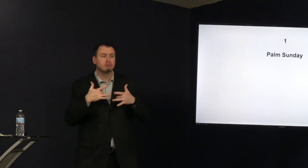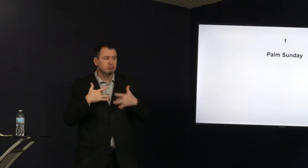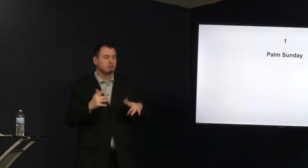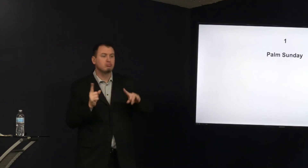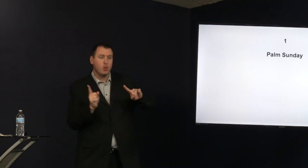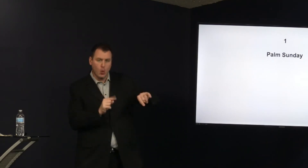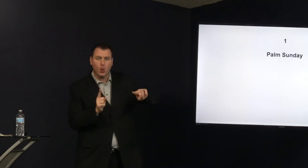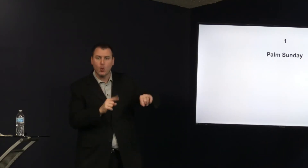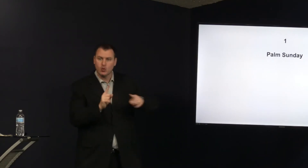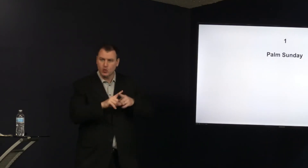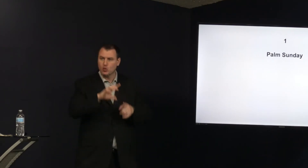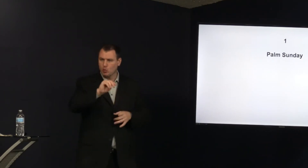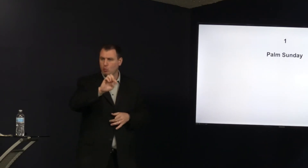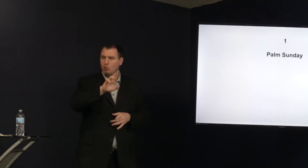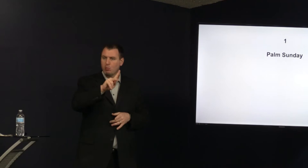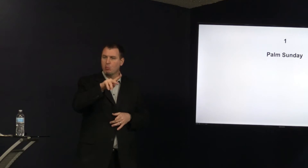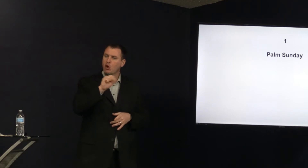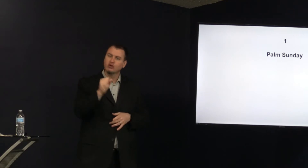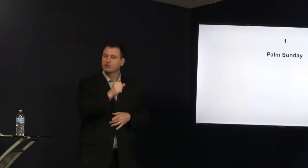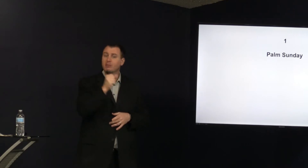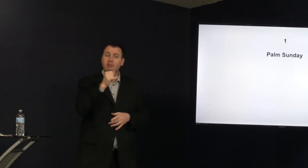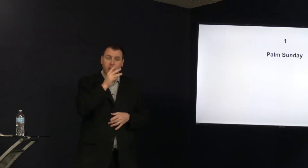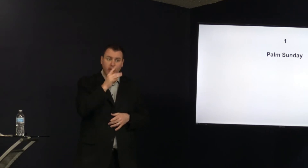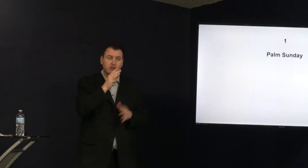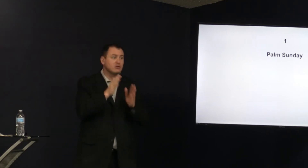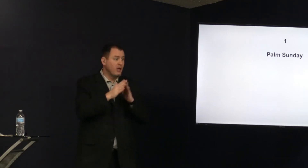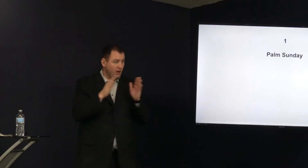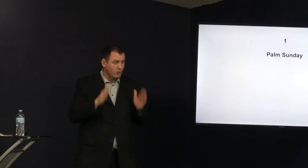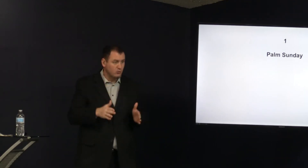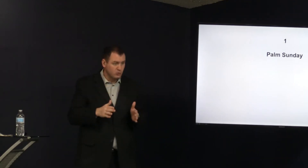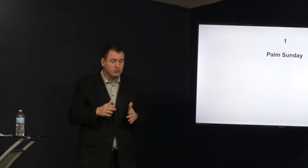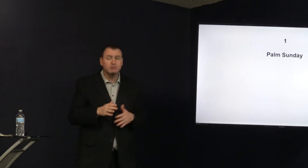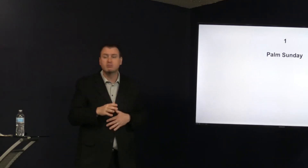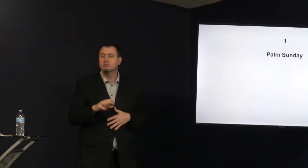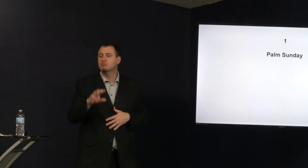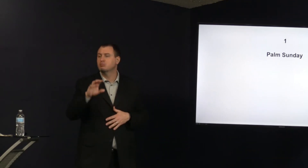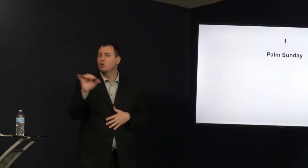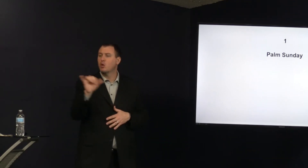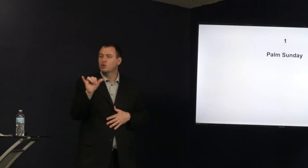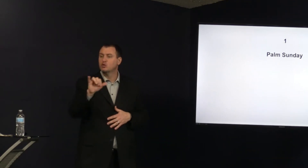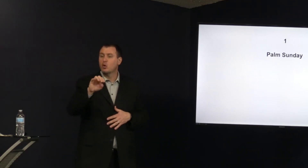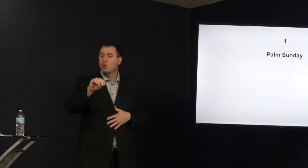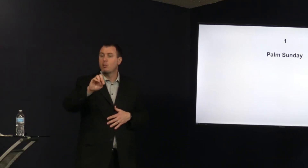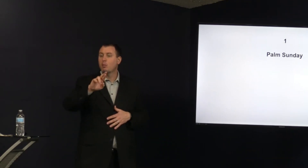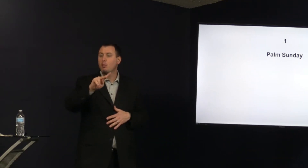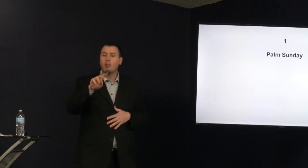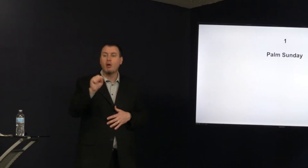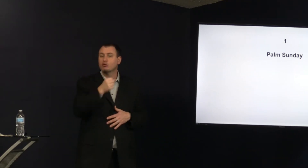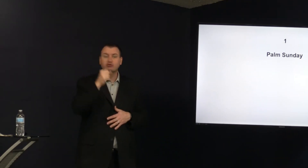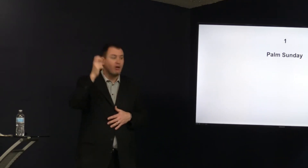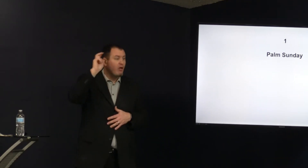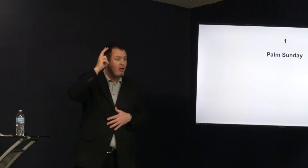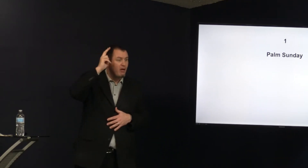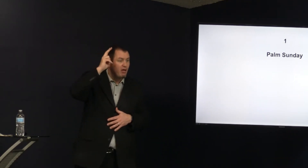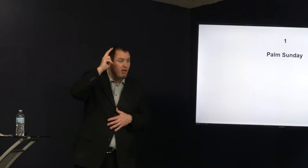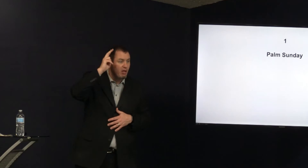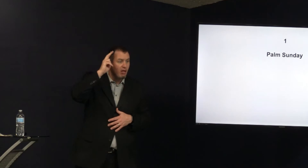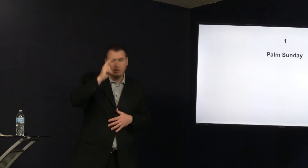We know that many Christians would go to Mark's mother's house,